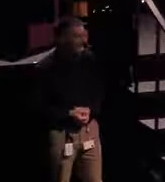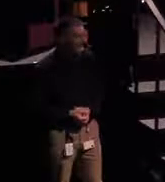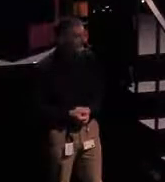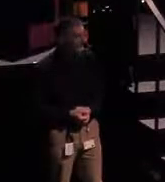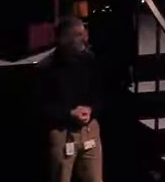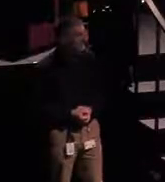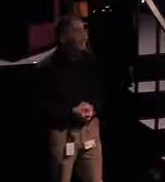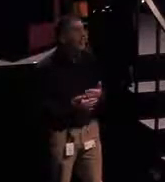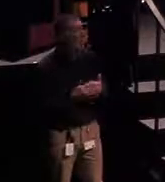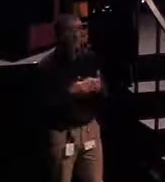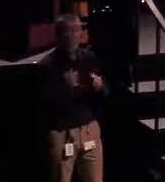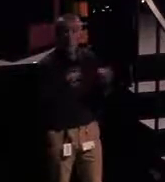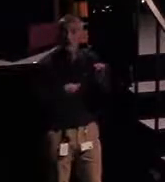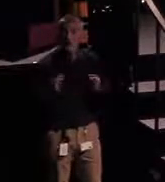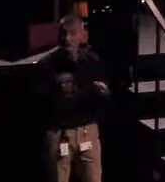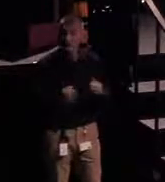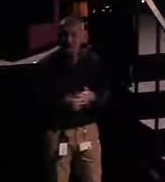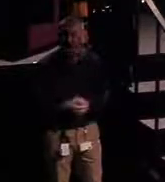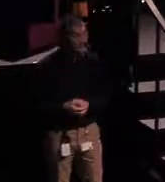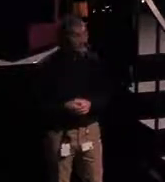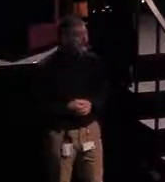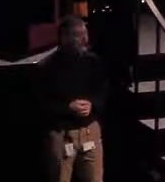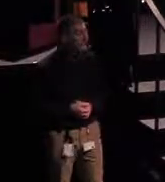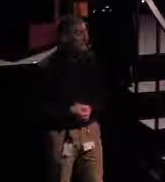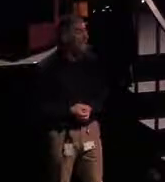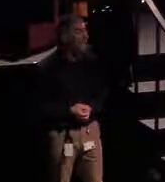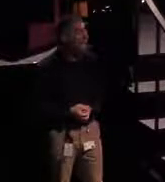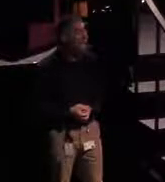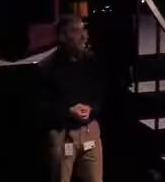Fuck. Do we have any more questions? See.